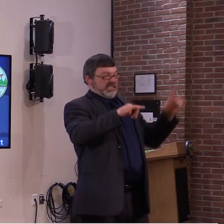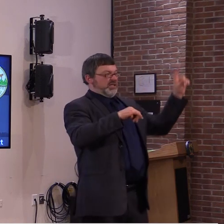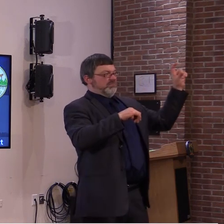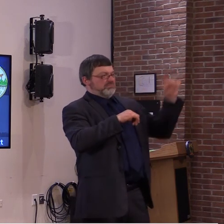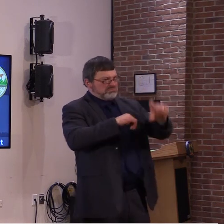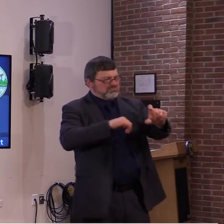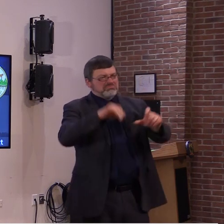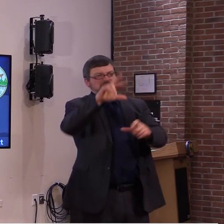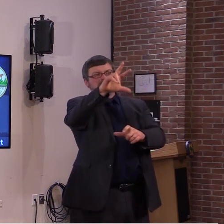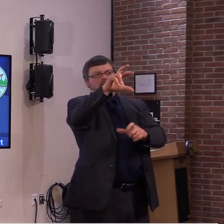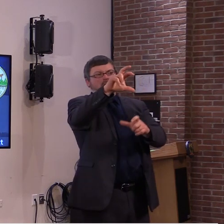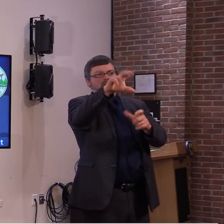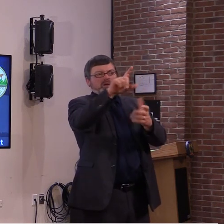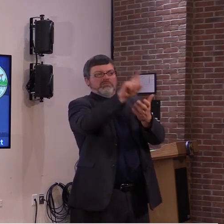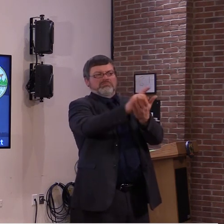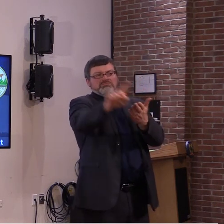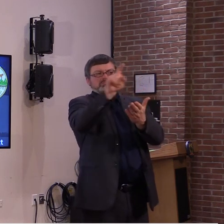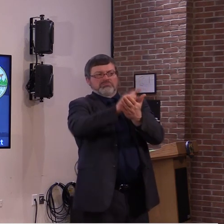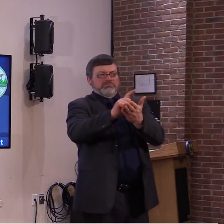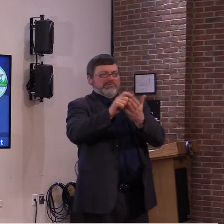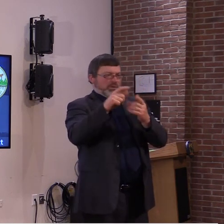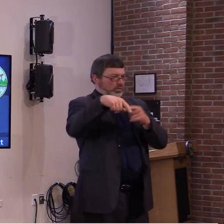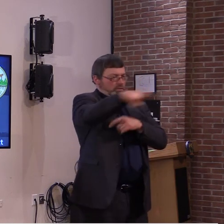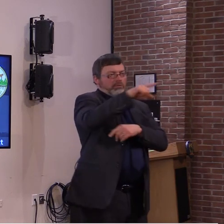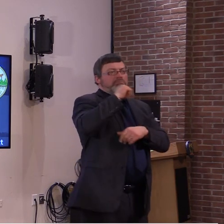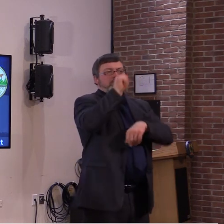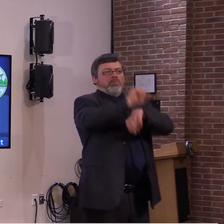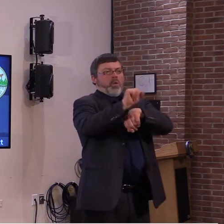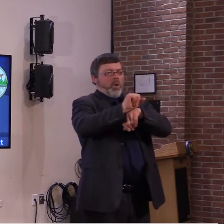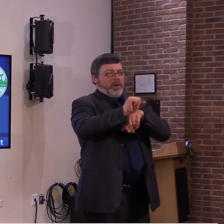And how many, it's like 18,000 I don't know. People. I was,